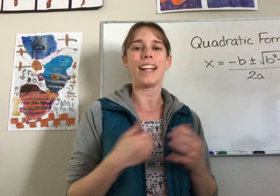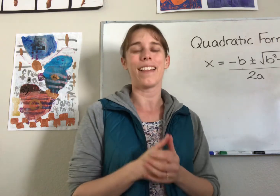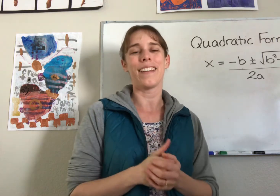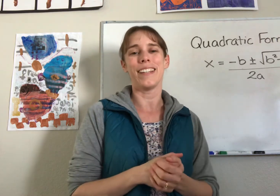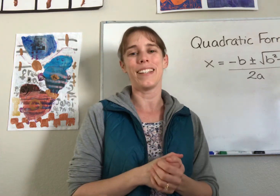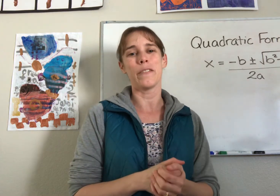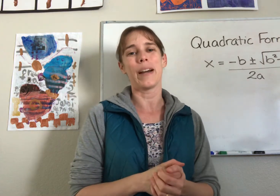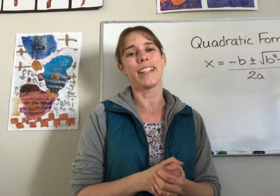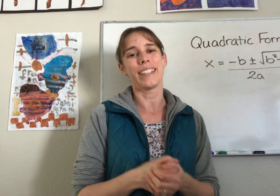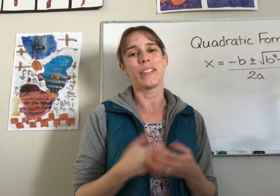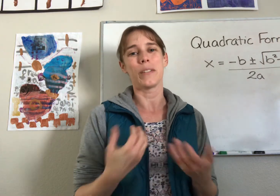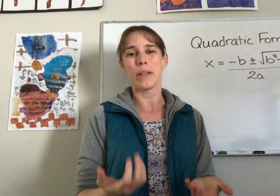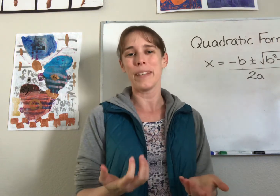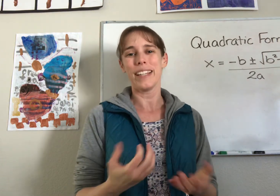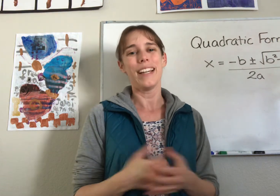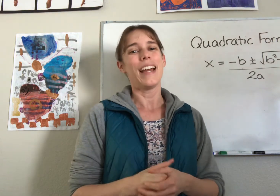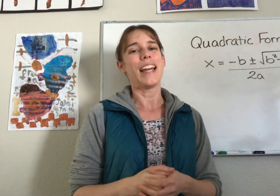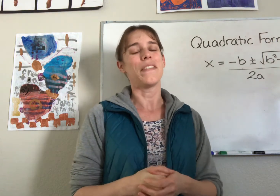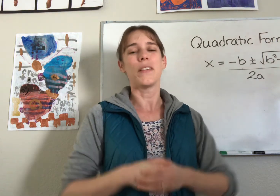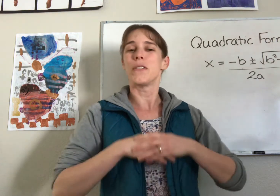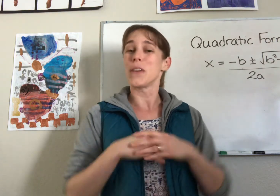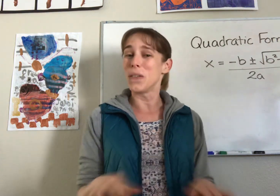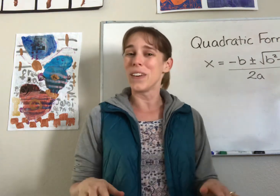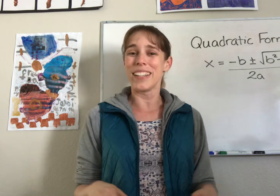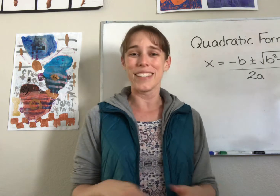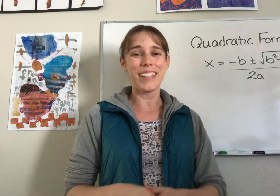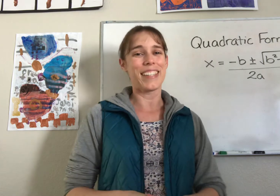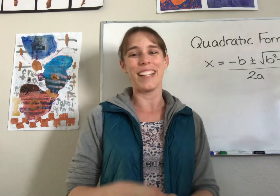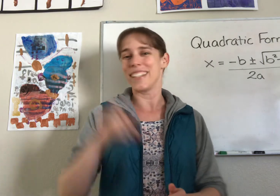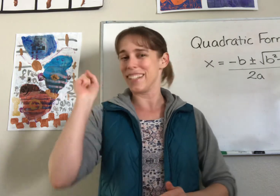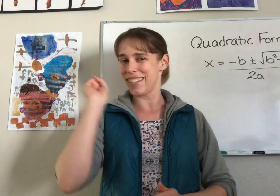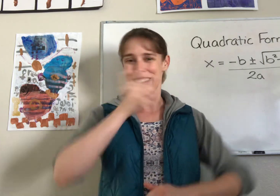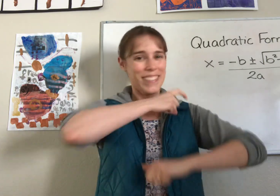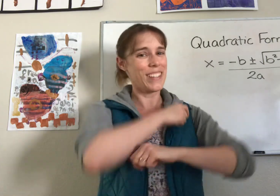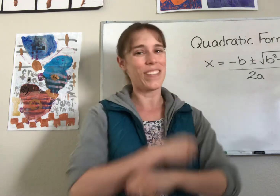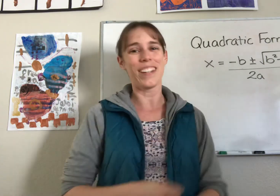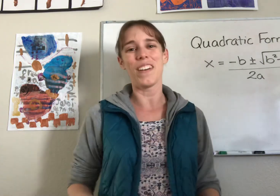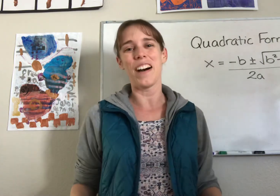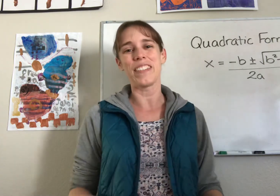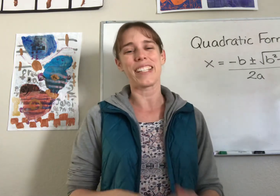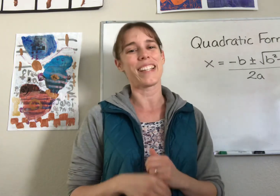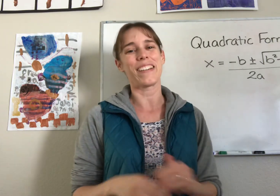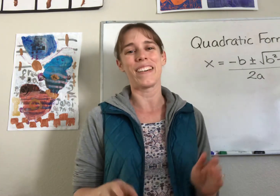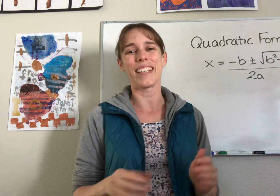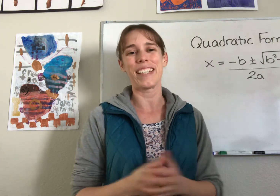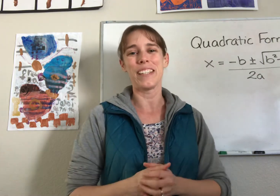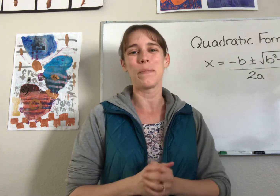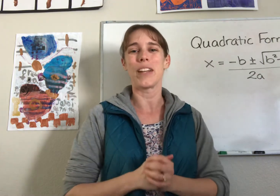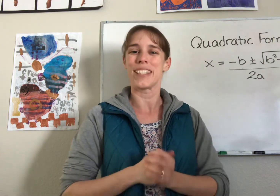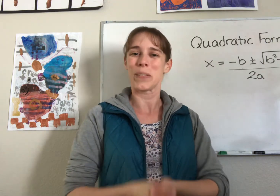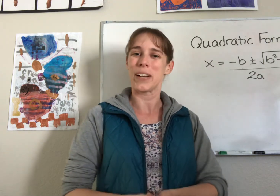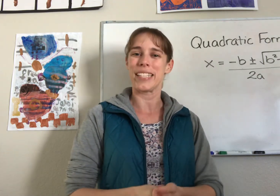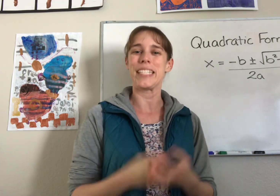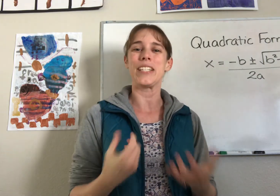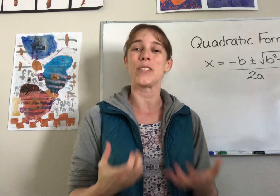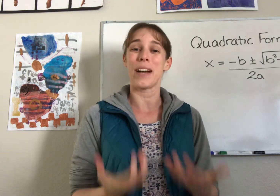thought that you might like to do it with me. If you don't want to do it, then just turn this video off, because that's all this is, but I just wanted to teach you how to